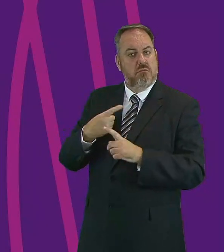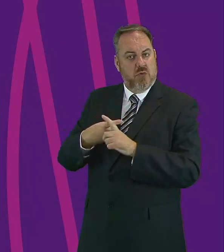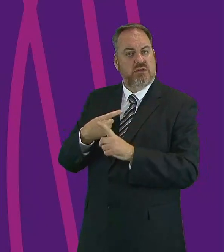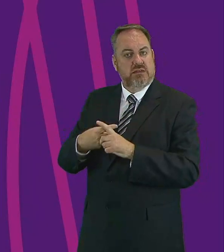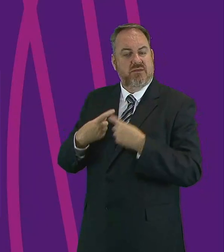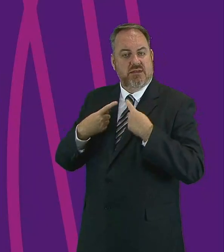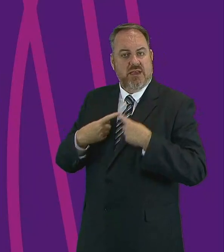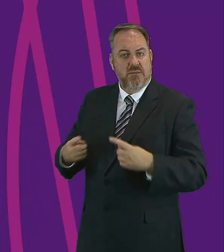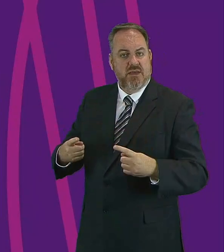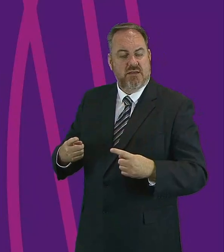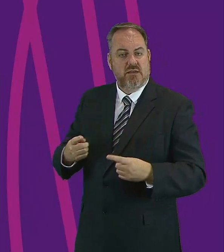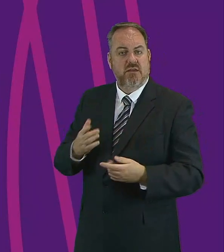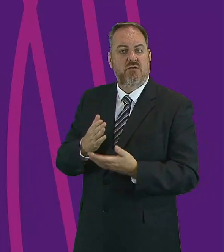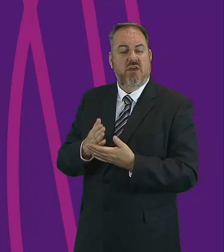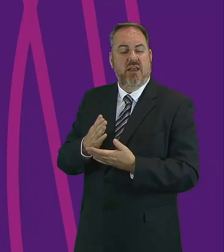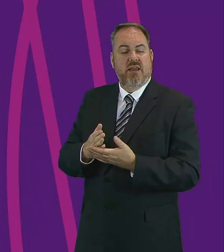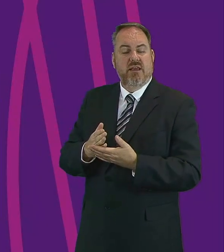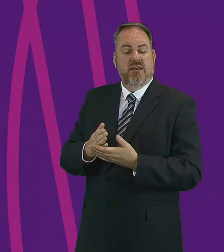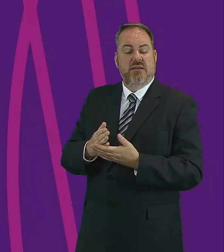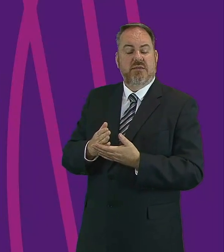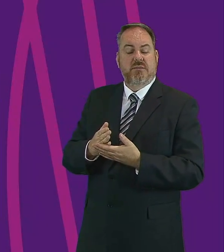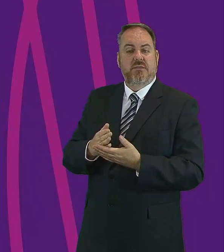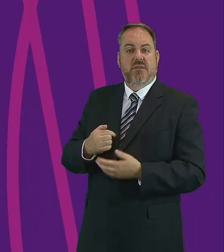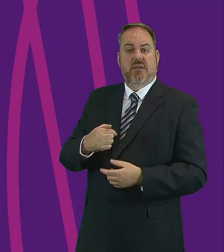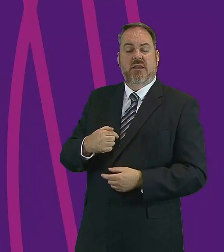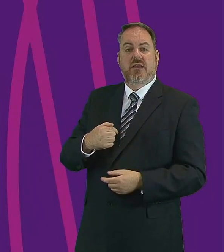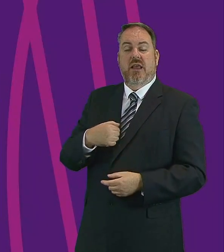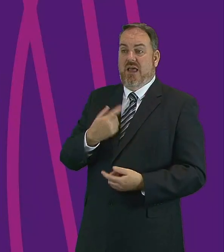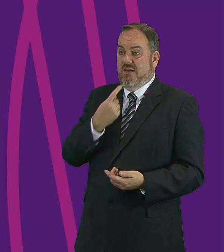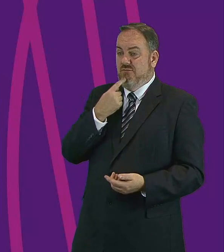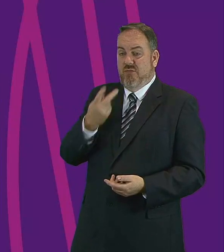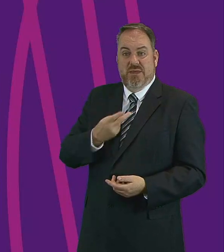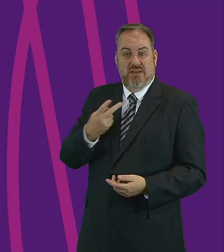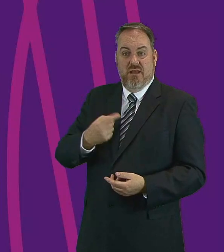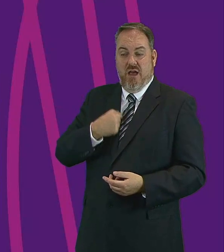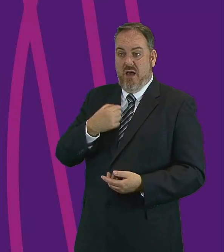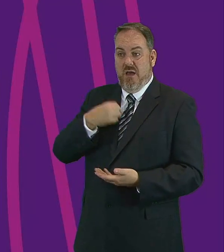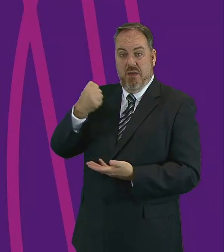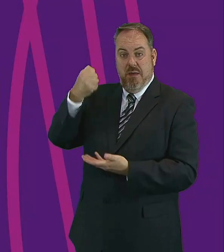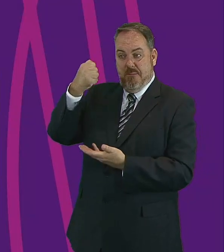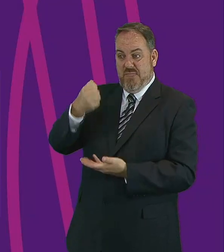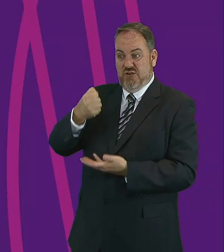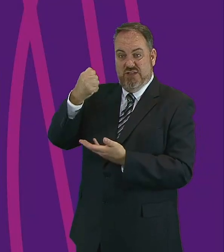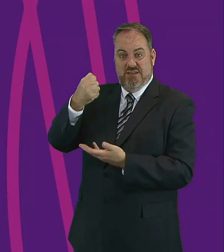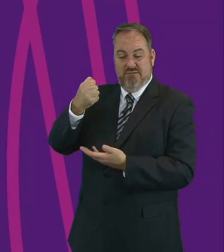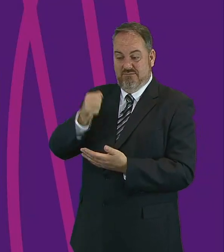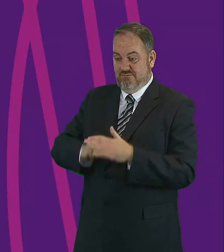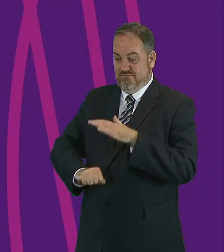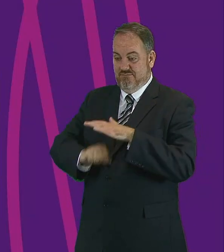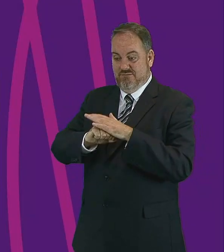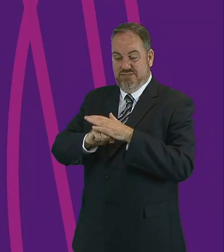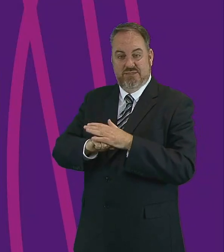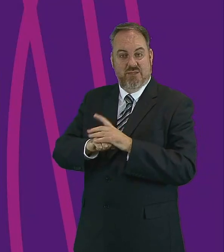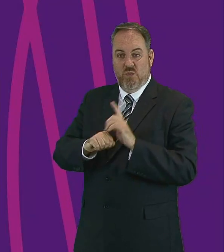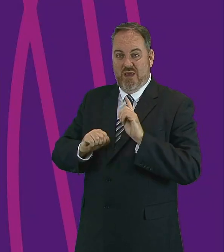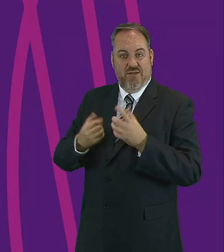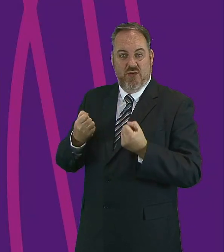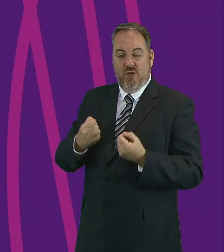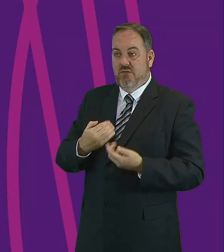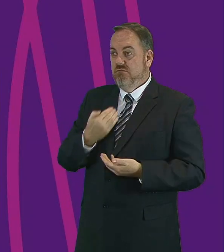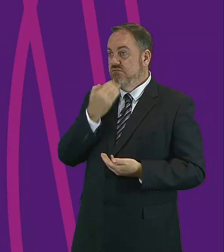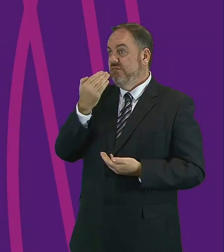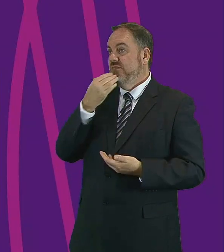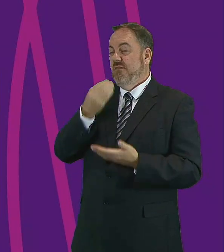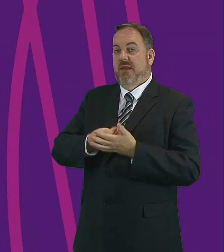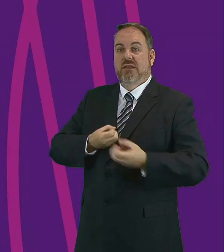I'm afraid I cannot, because as I keep saying, our budget is largely finite and therefore difficult decisions, I'm afraid,